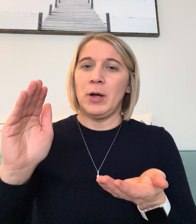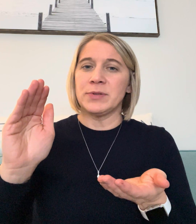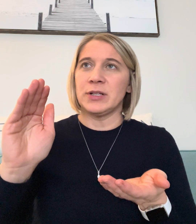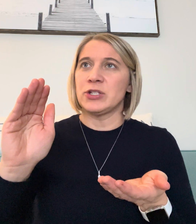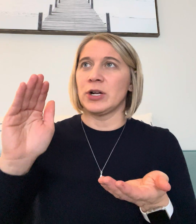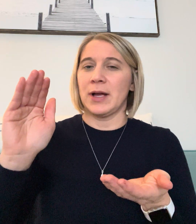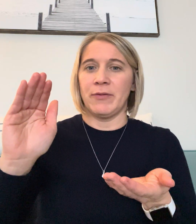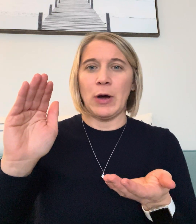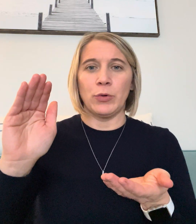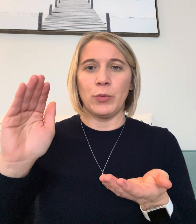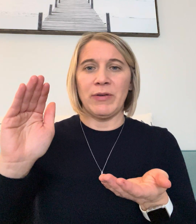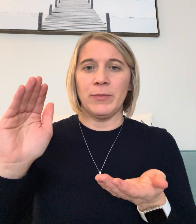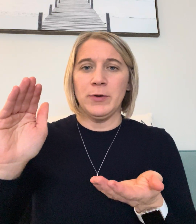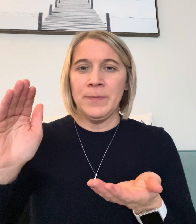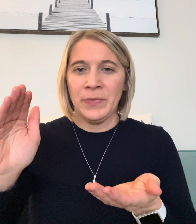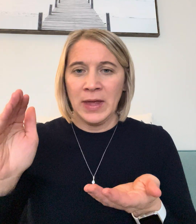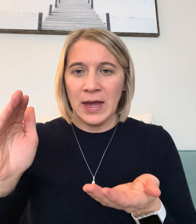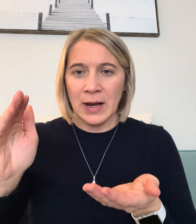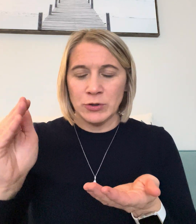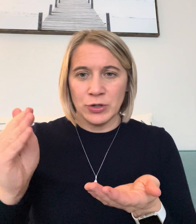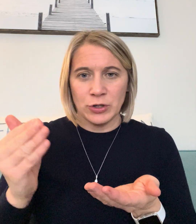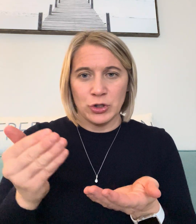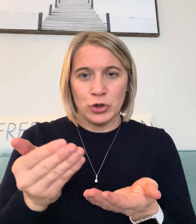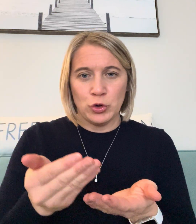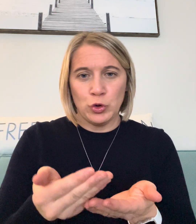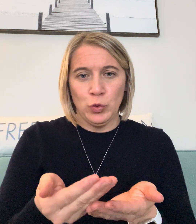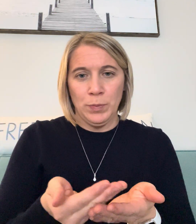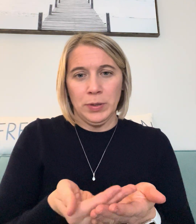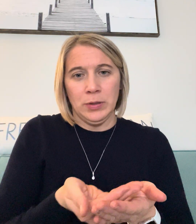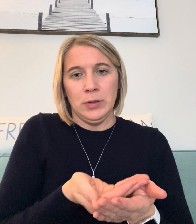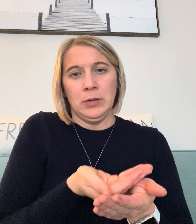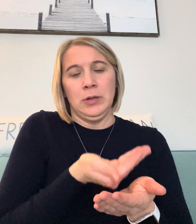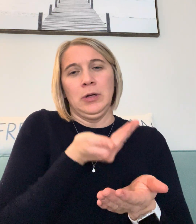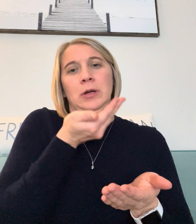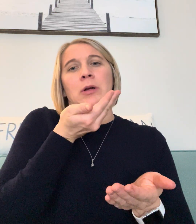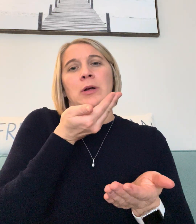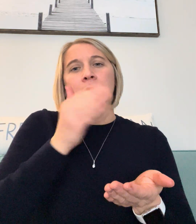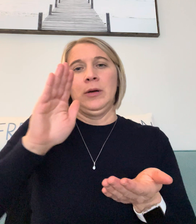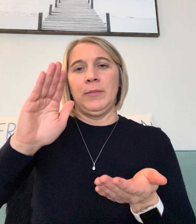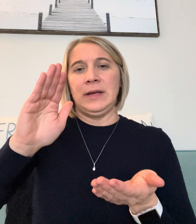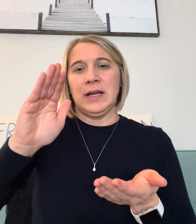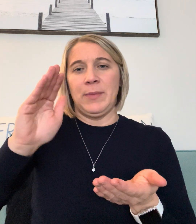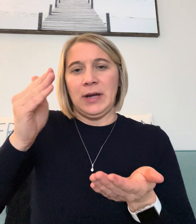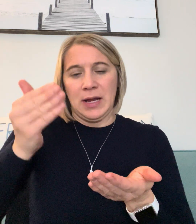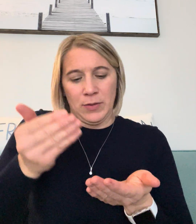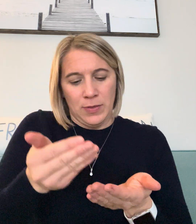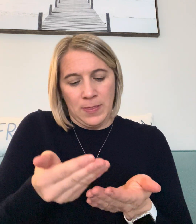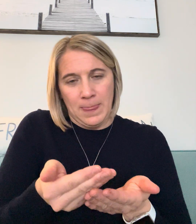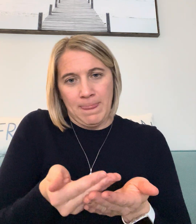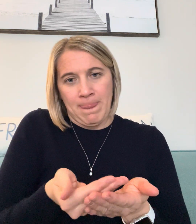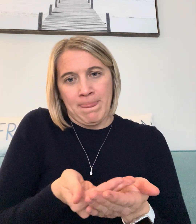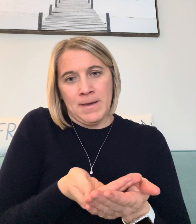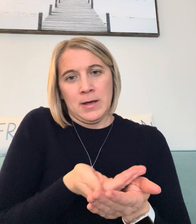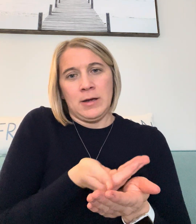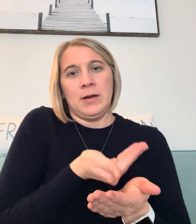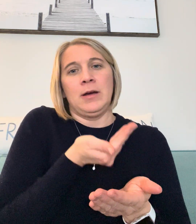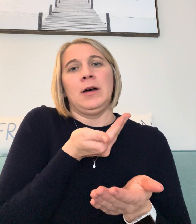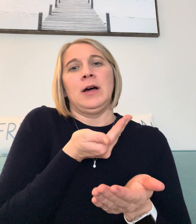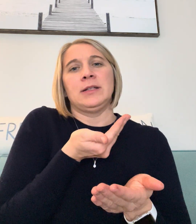going to start kind of out and away from you. And I'm just going to scoop my dominant hand on top of